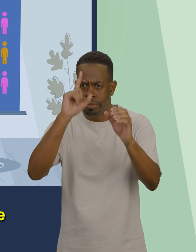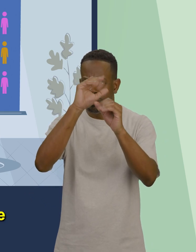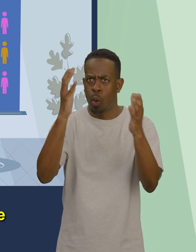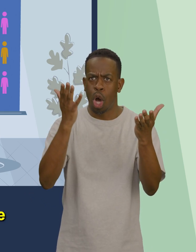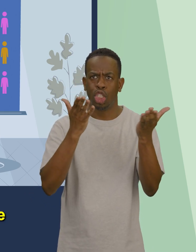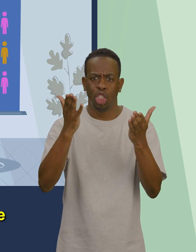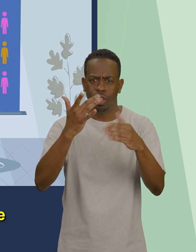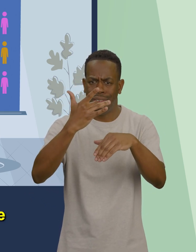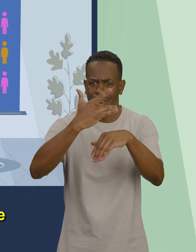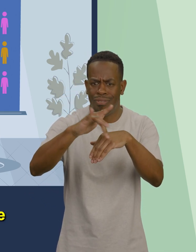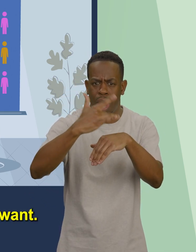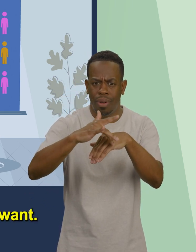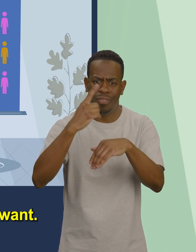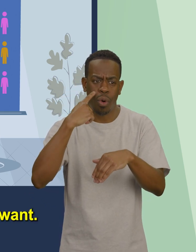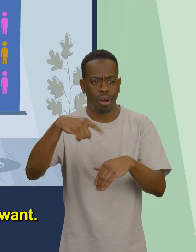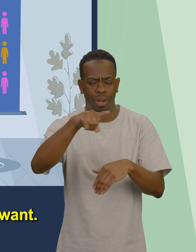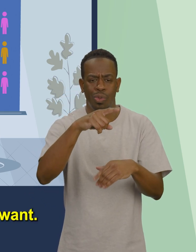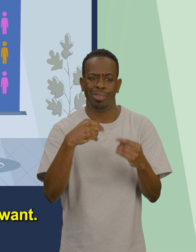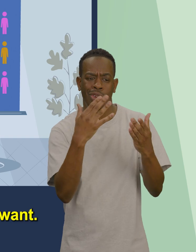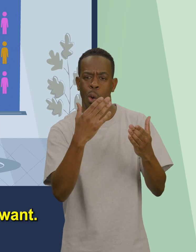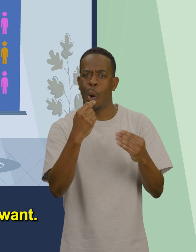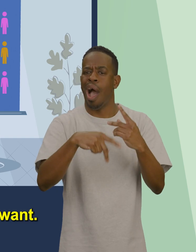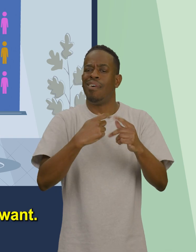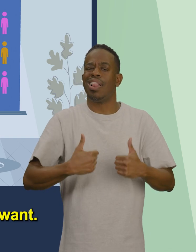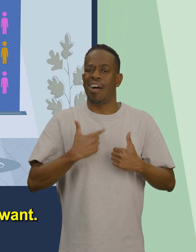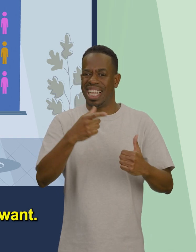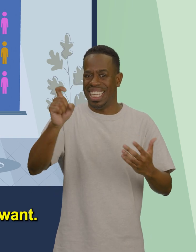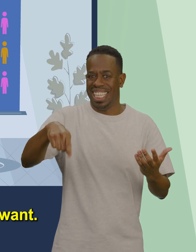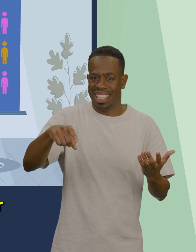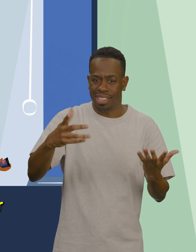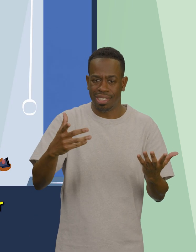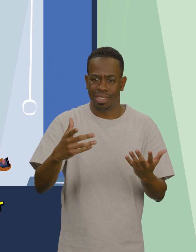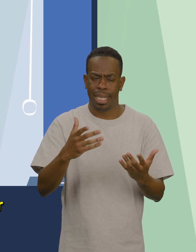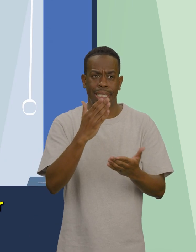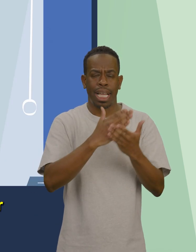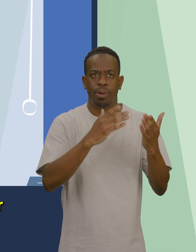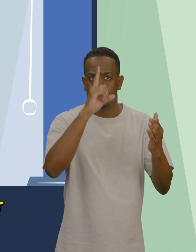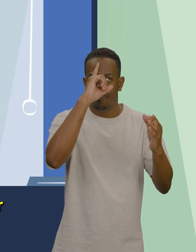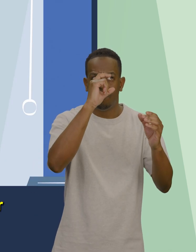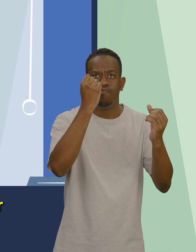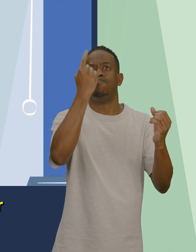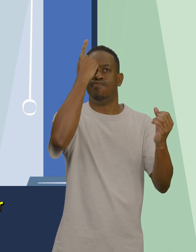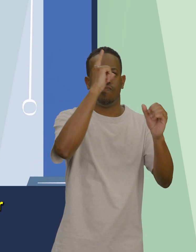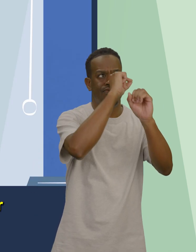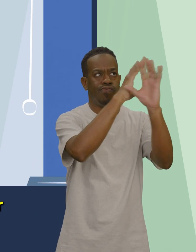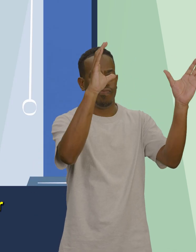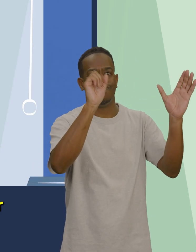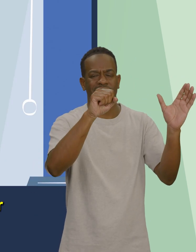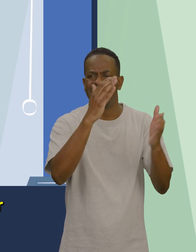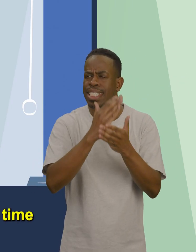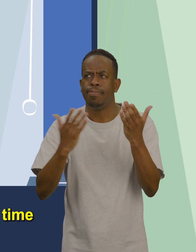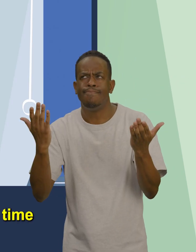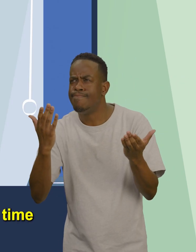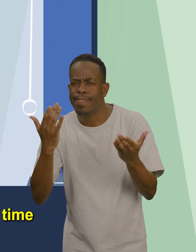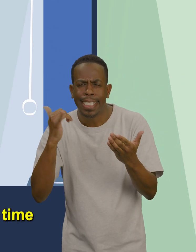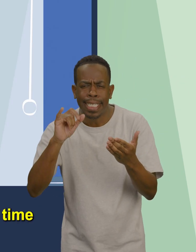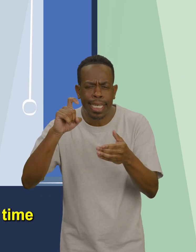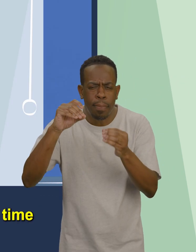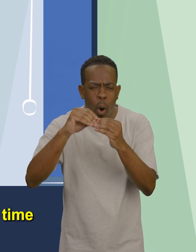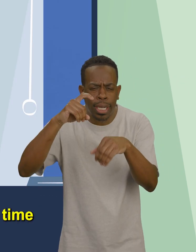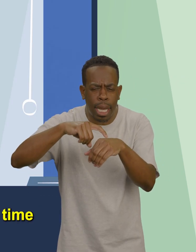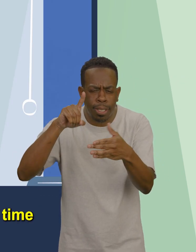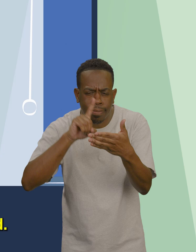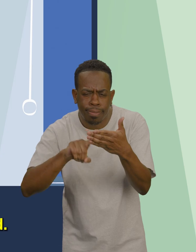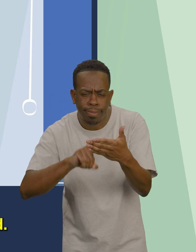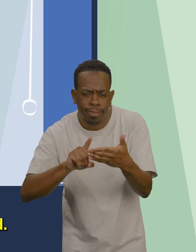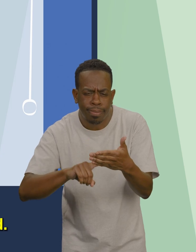what services are available to provide the kind of life they want. Some already have a clear picture of their goals, while others might need